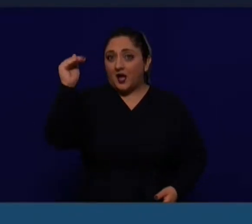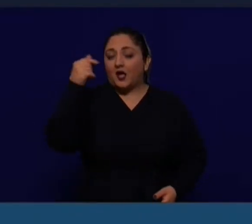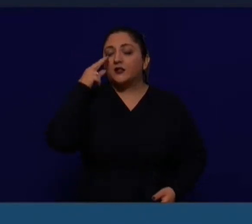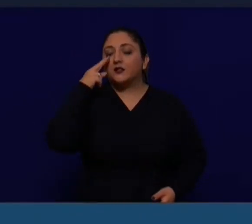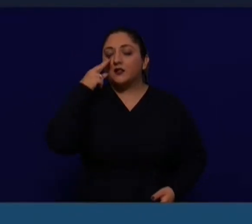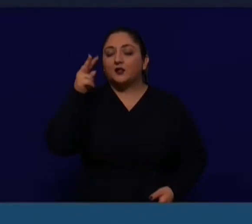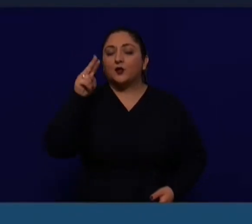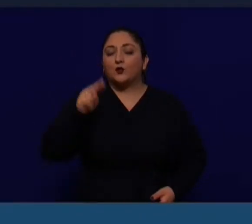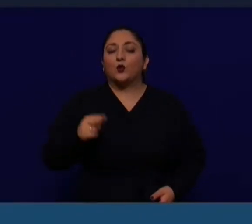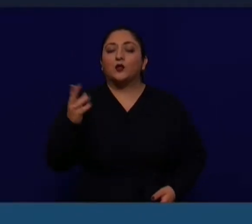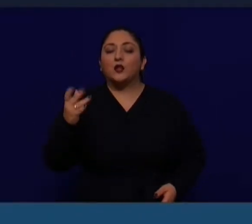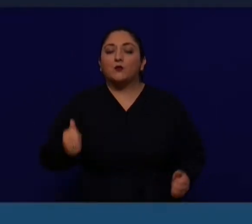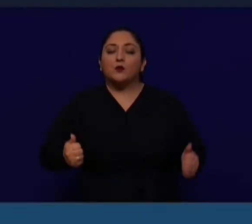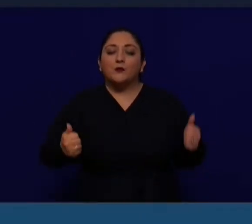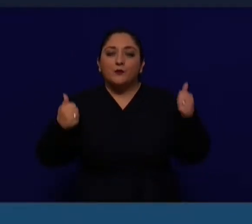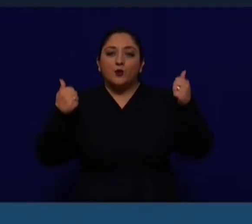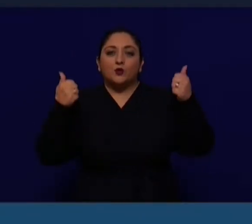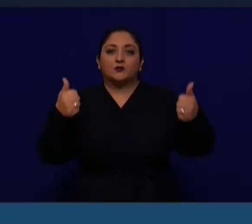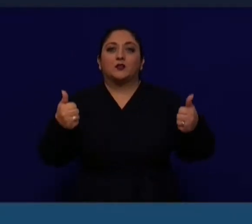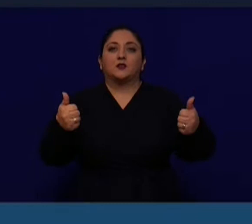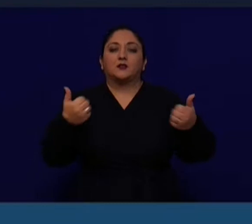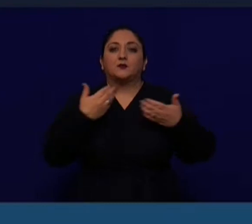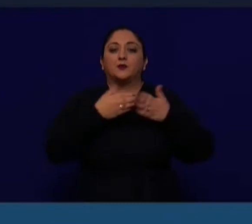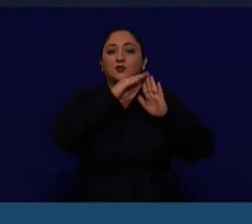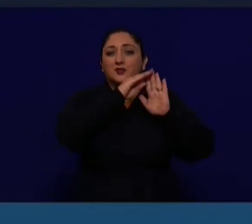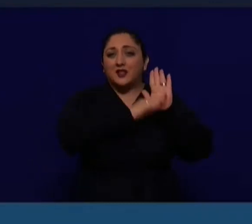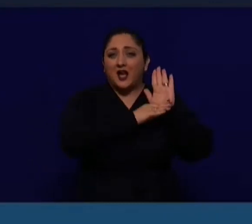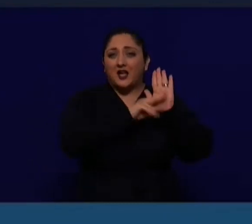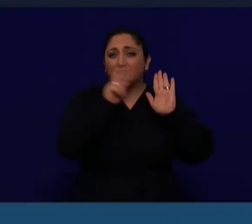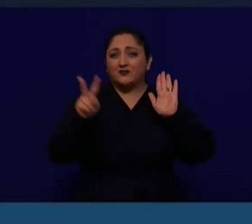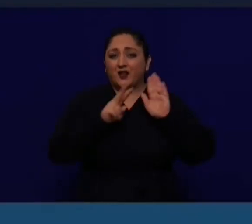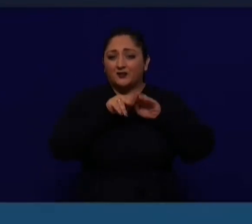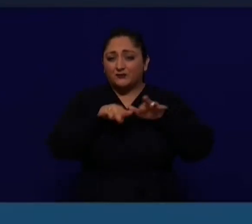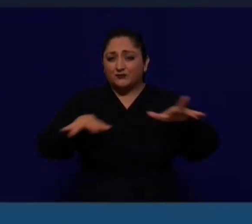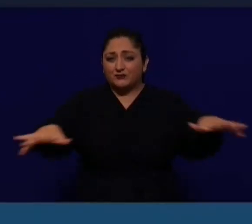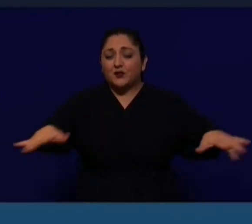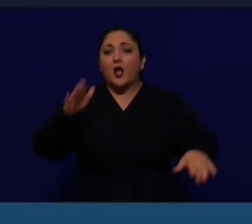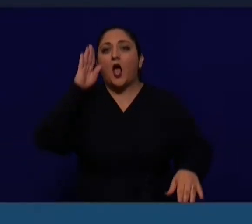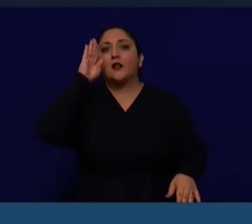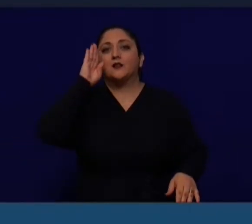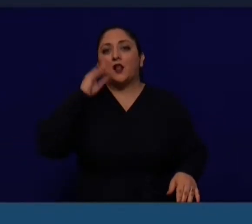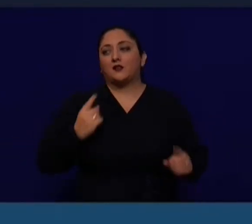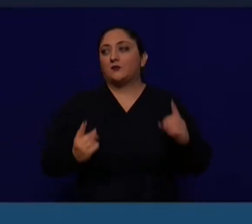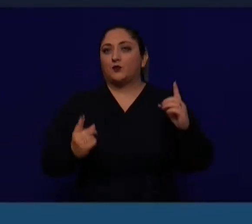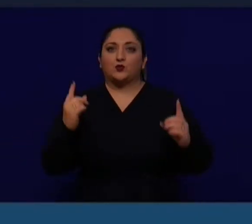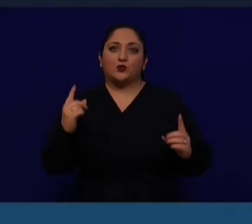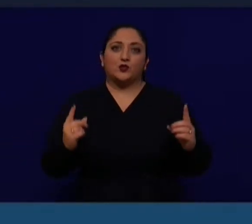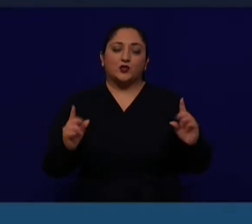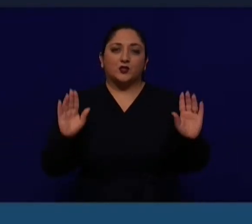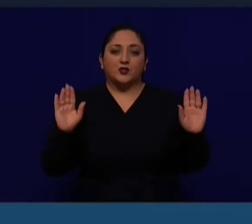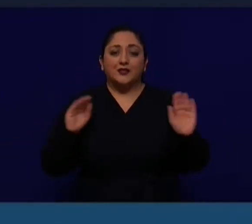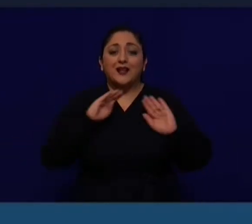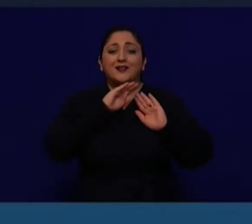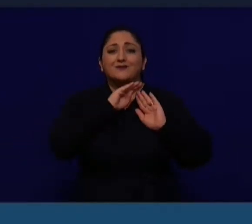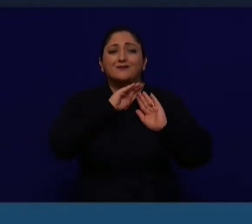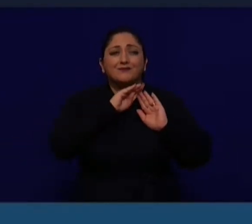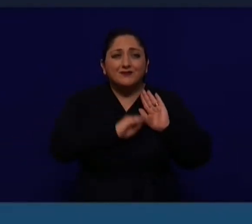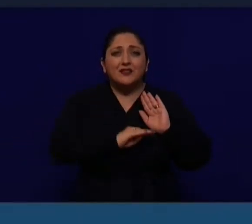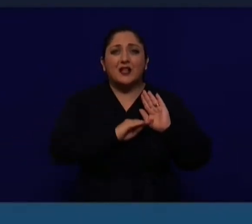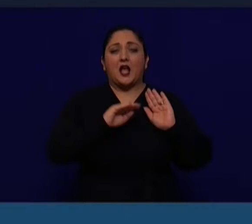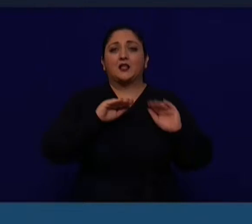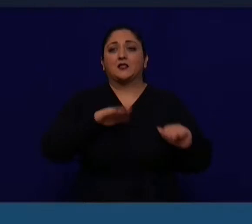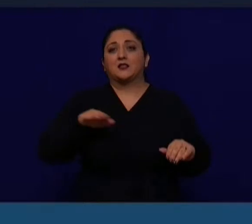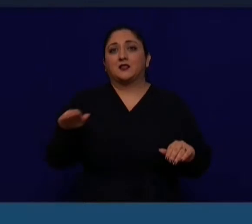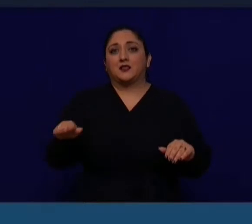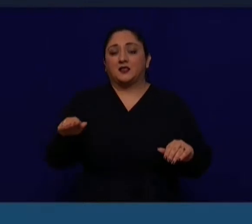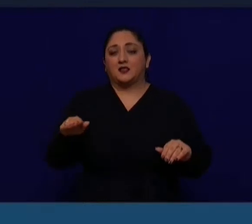huwa importanti li biex aħna naqsu l-firxa rridu nkunu stretti ħafna ma' xulxin u rridu dejjem nilimitaw ma' dawk